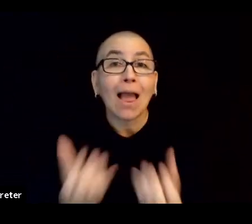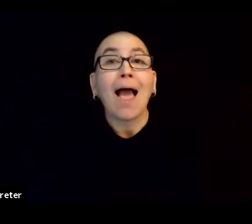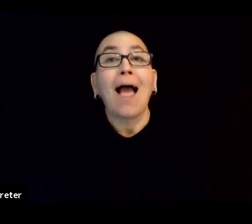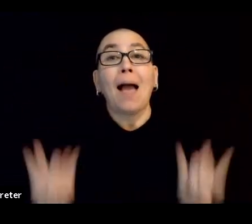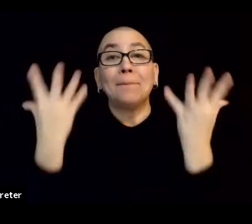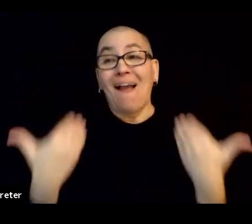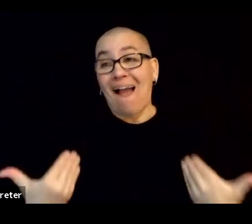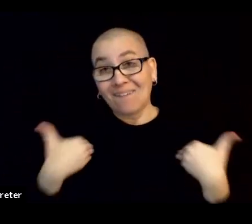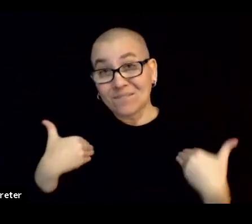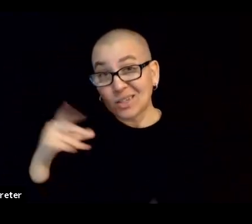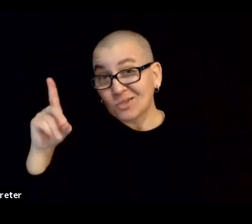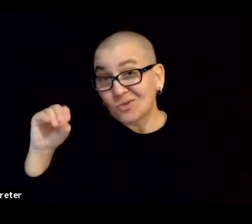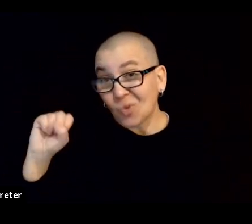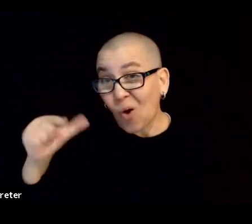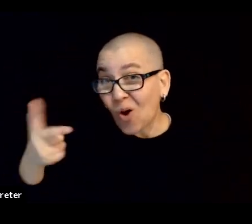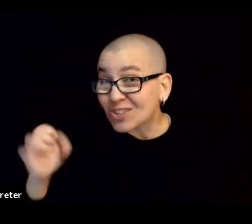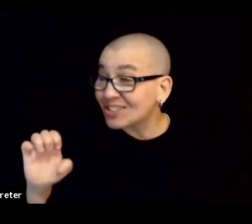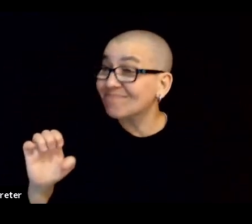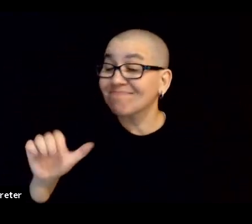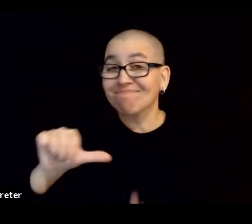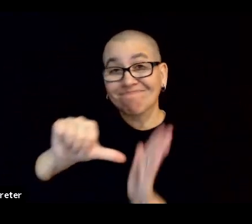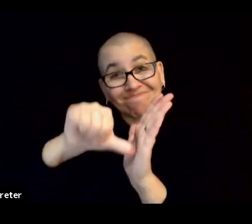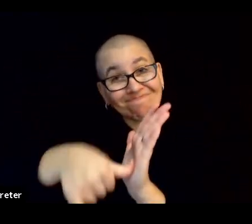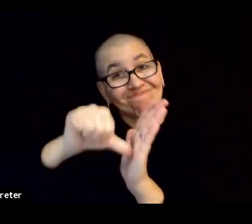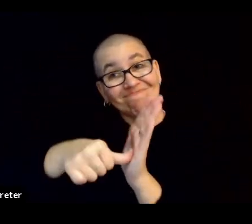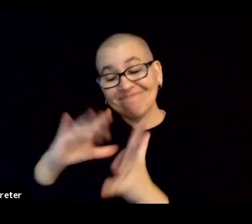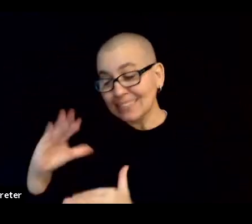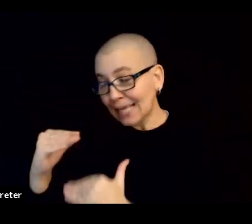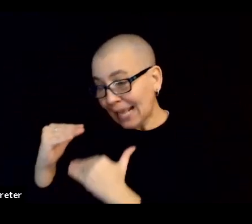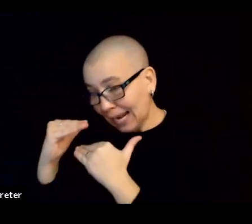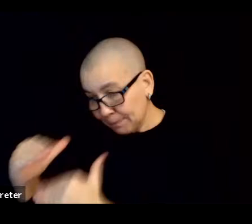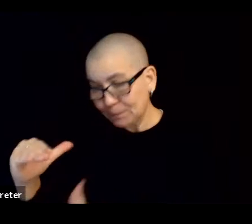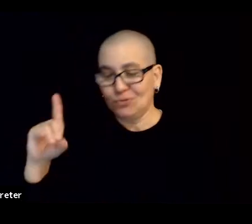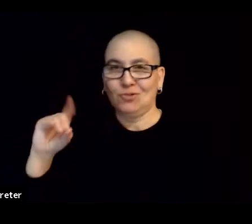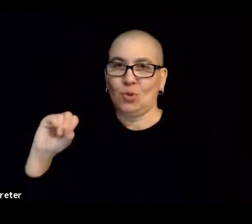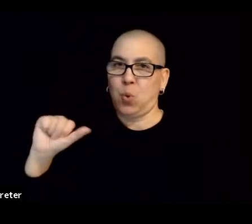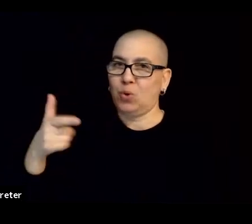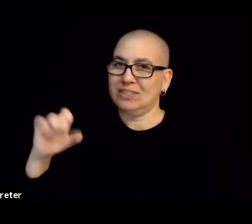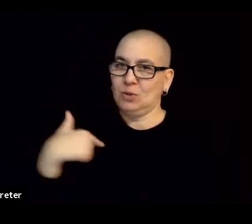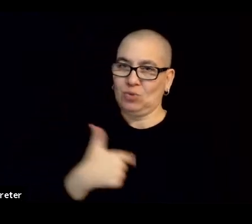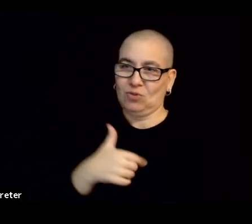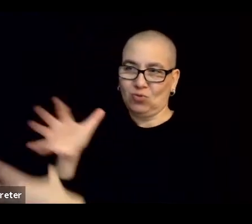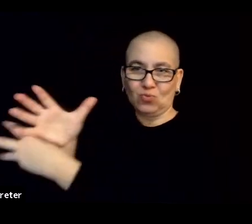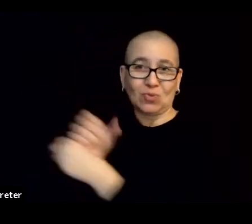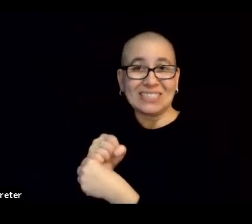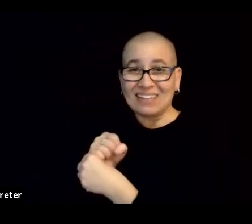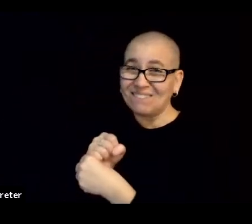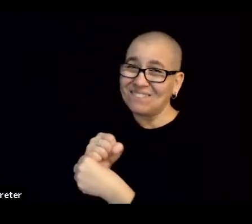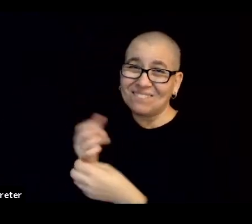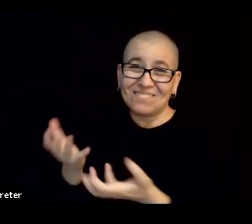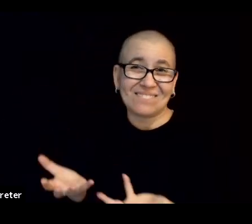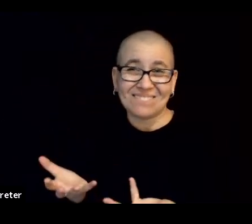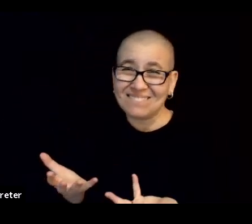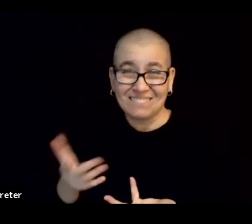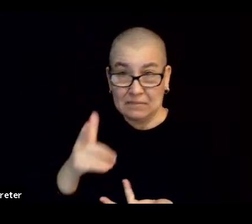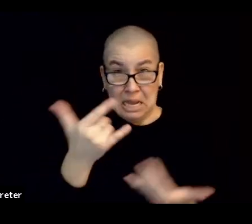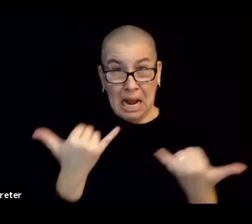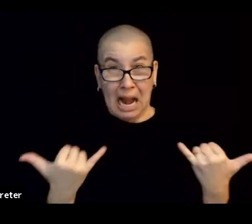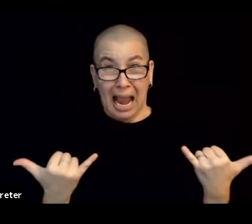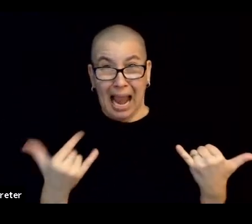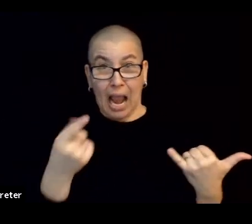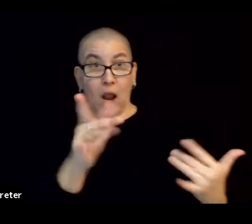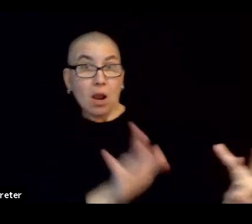supply, you do not need to contact your provider at this time. In fact, we ask and urge you not